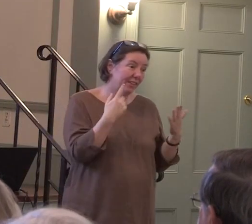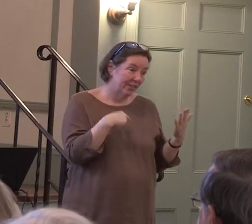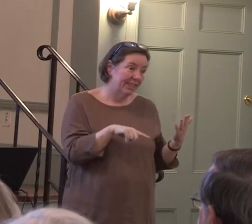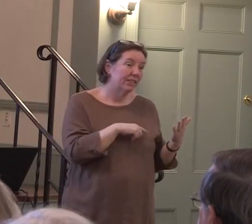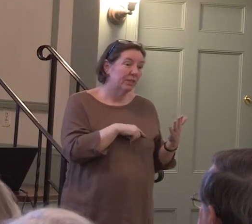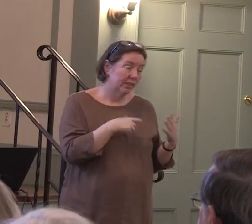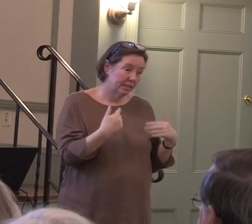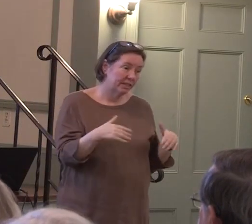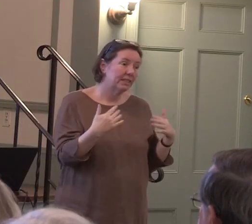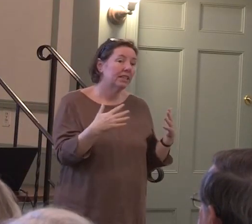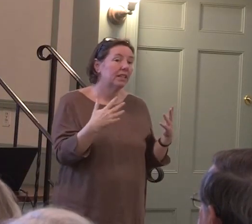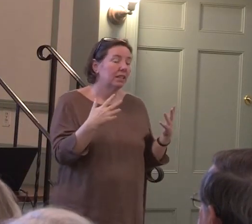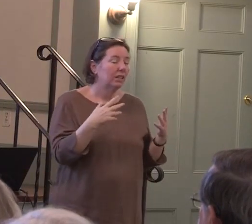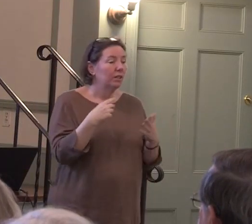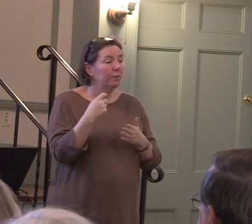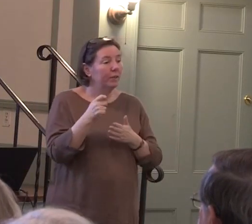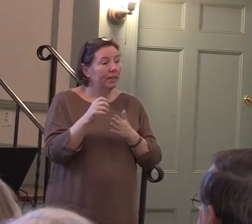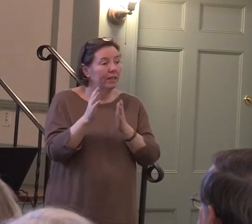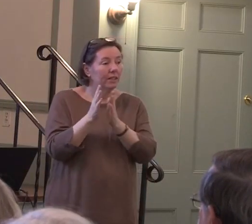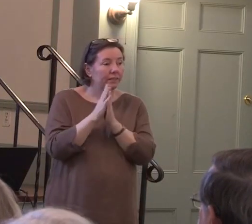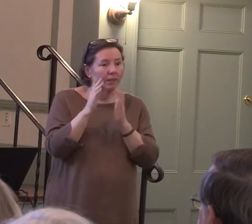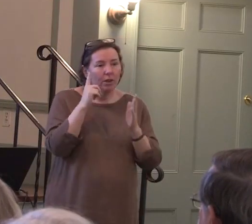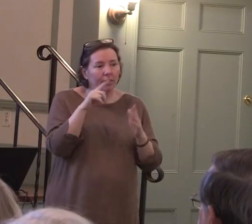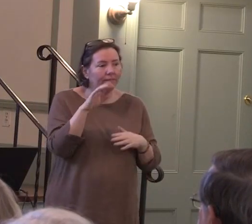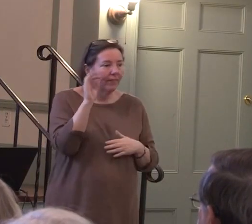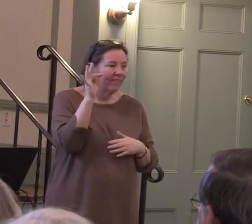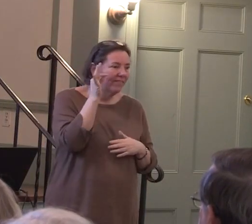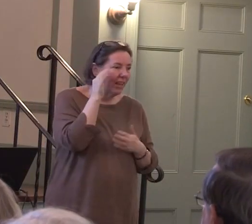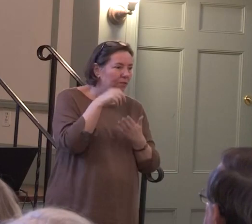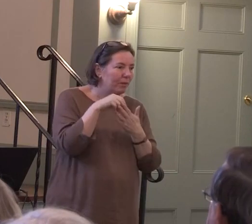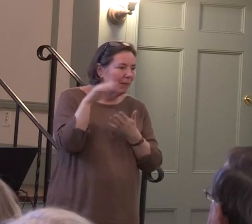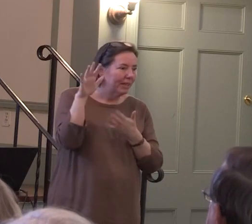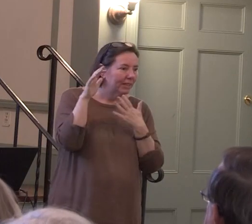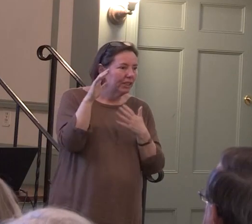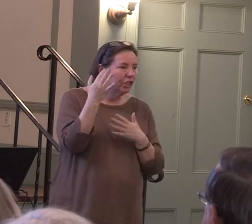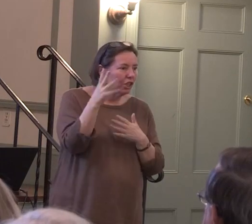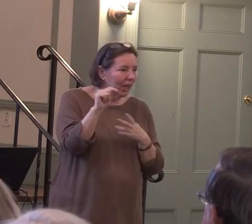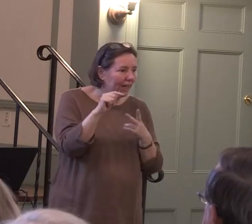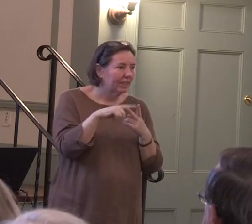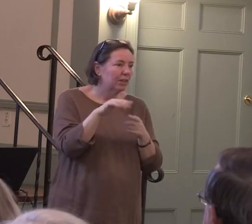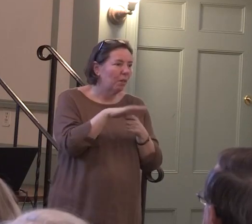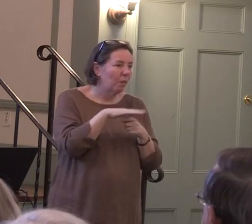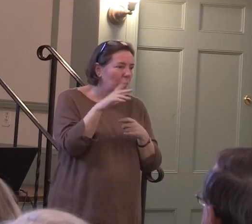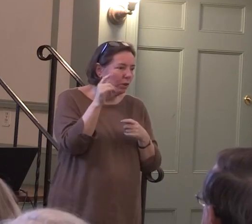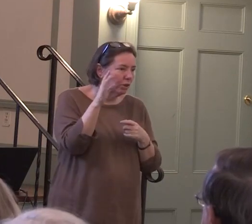things, we write grants, like Cummings Foundation.